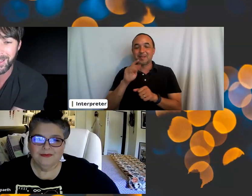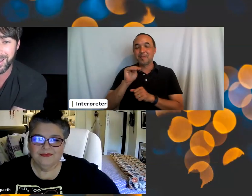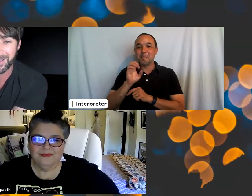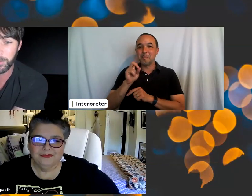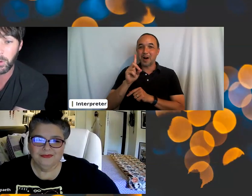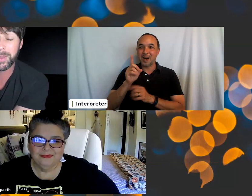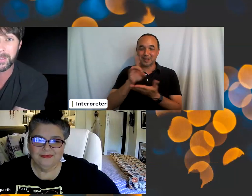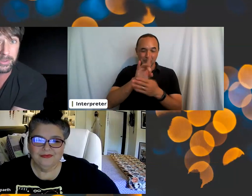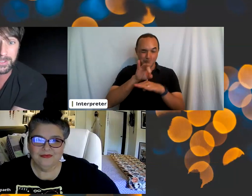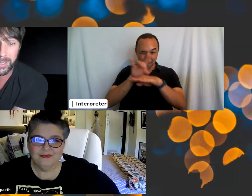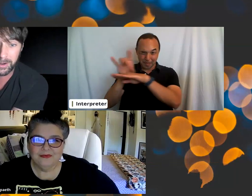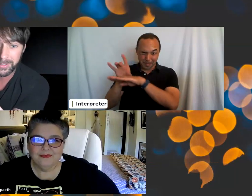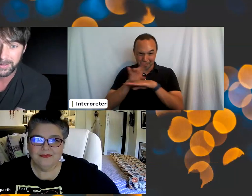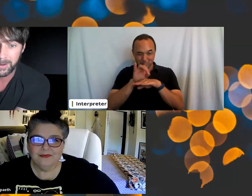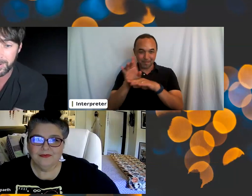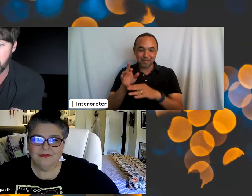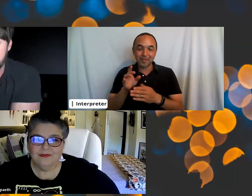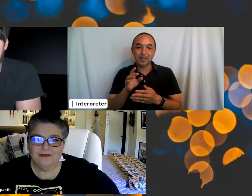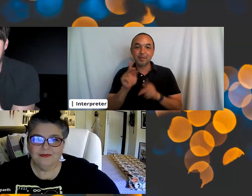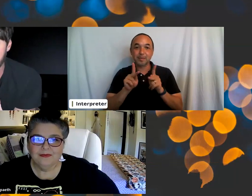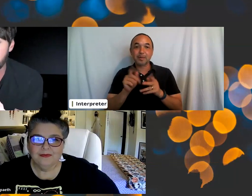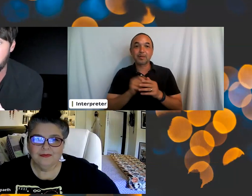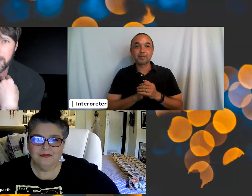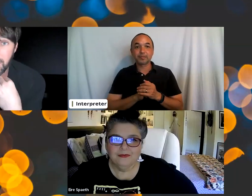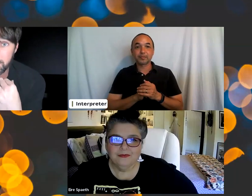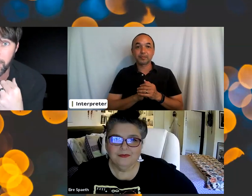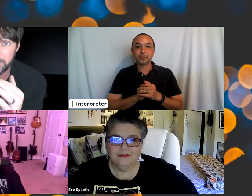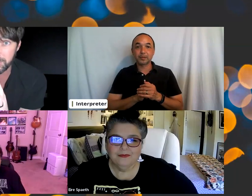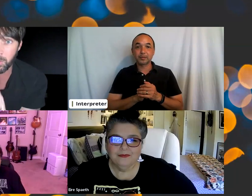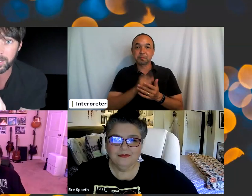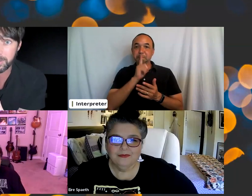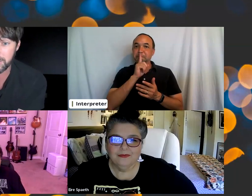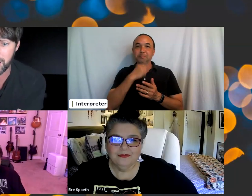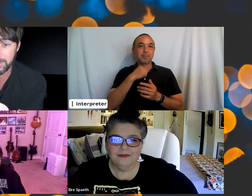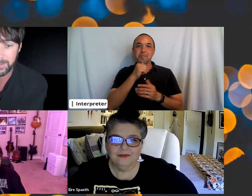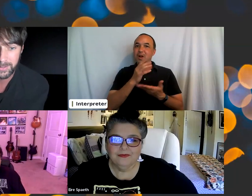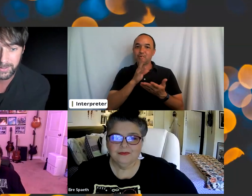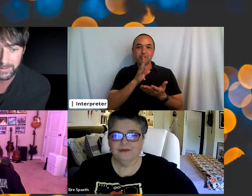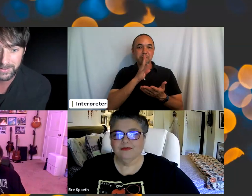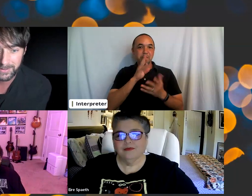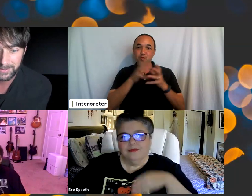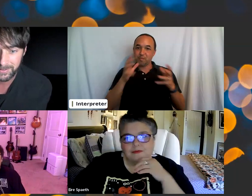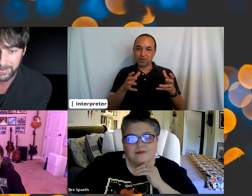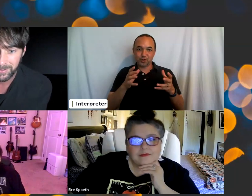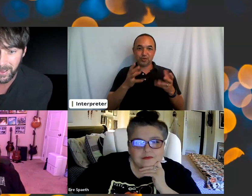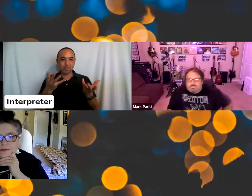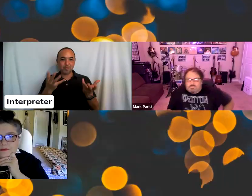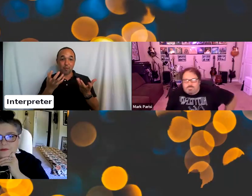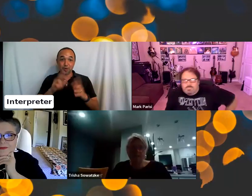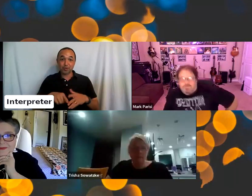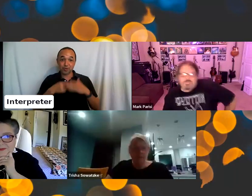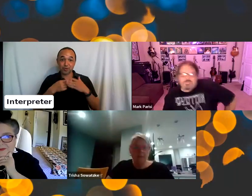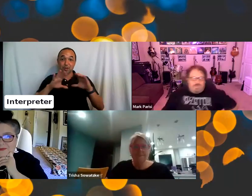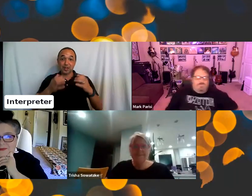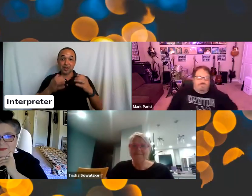Zoom, we will begin. So just stick here. I cannot tell you, I'm not going to talk too much because I want to get to this class. Hi,